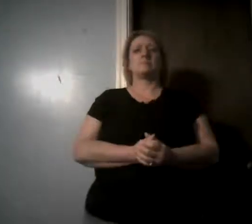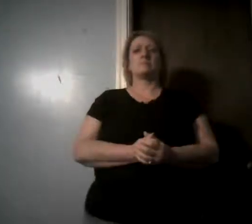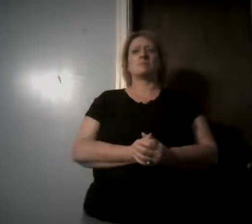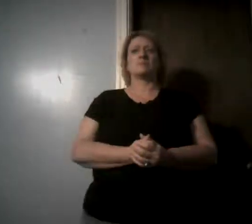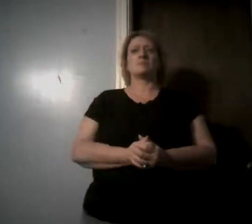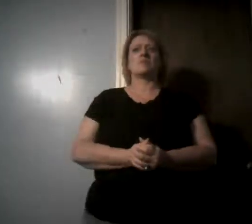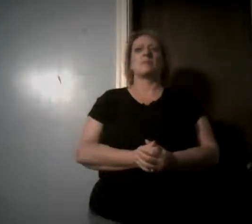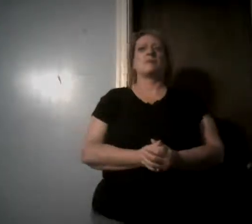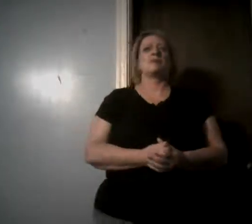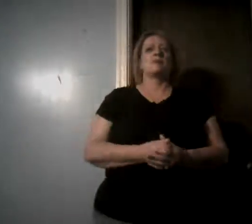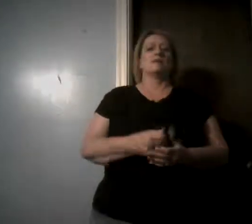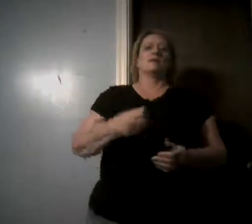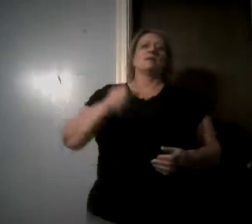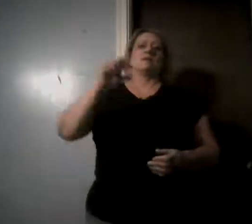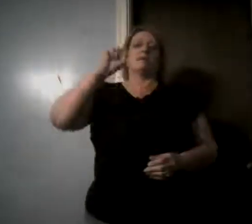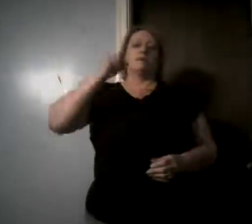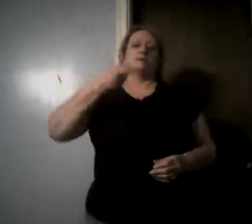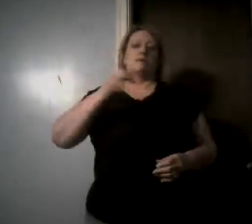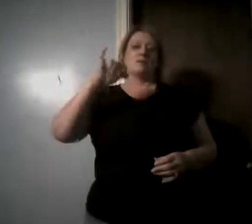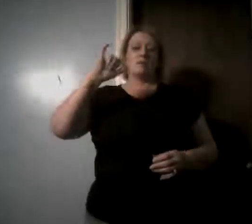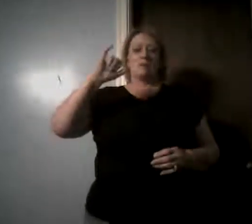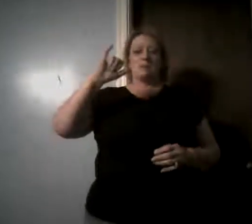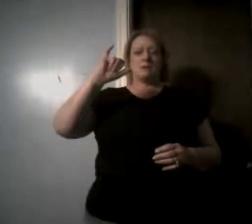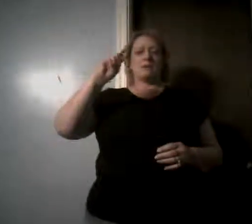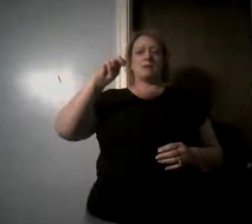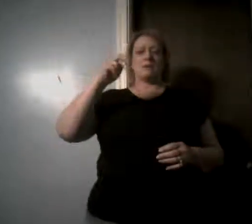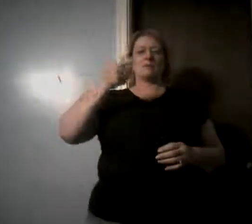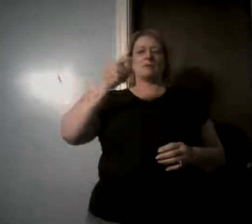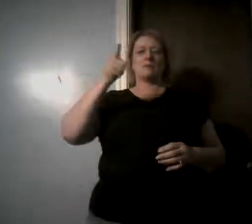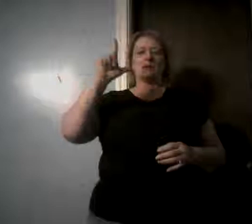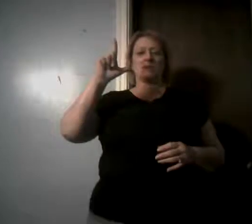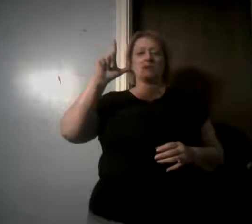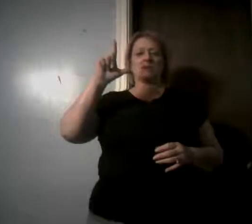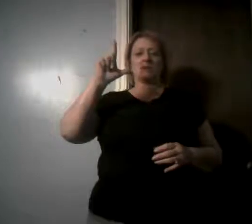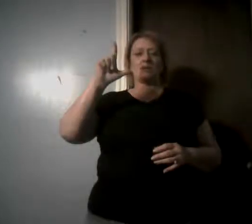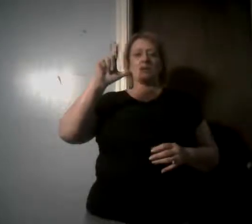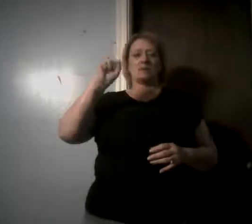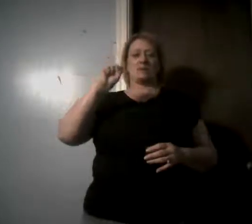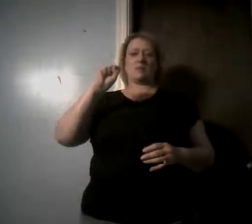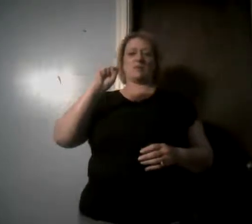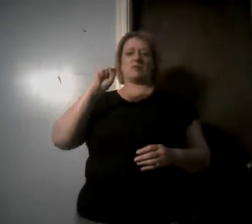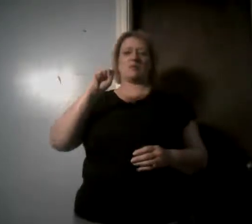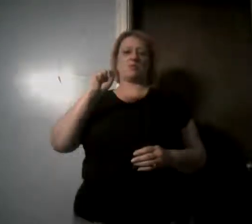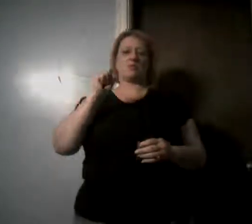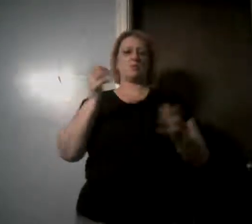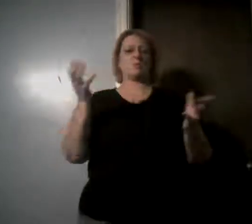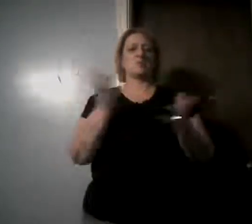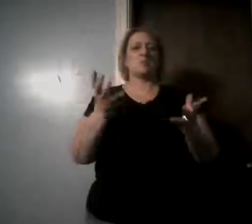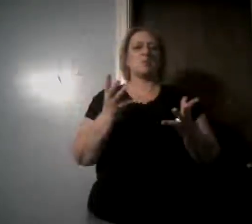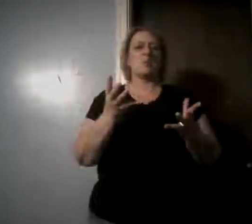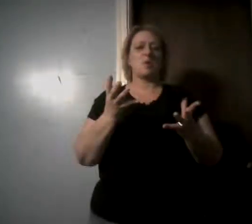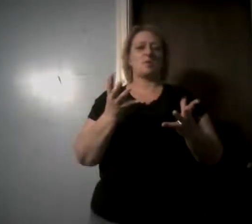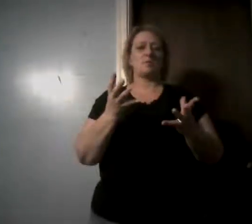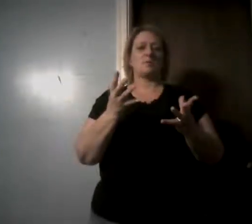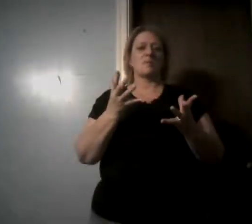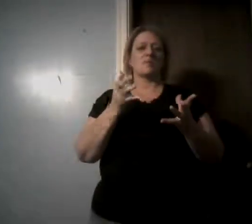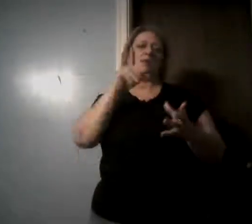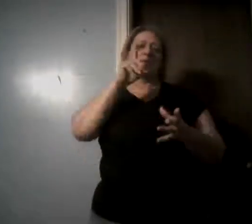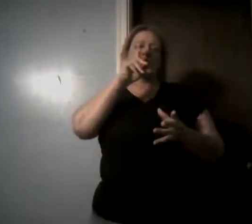Shingles is caused by the chickenpox virus, Symptoms are pain in